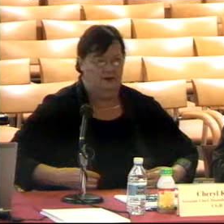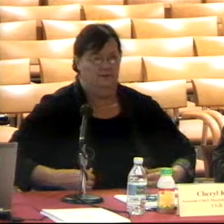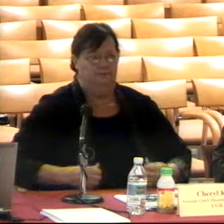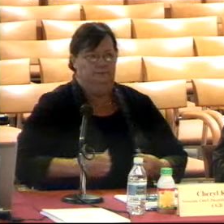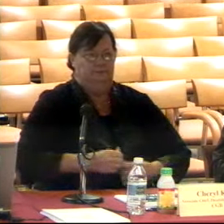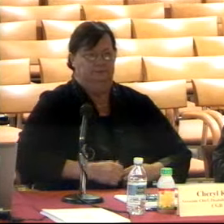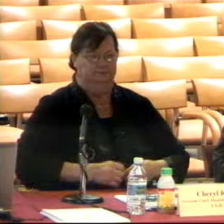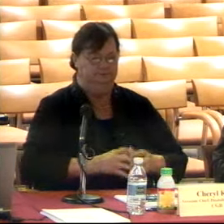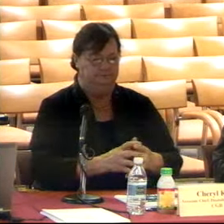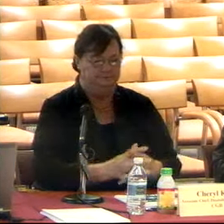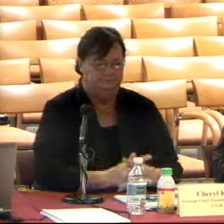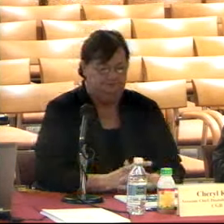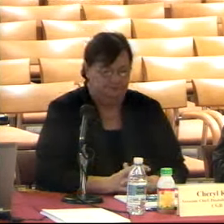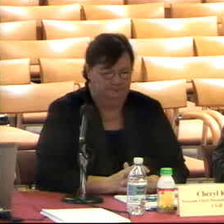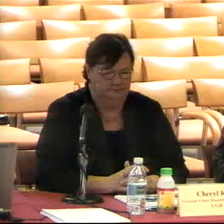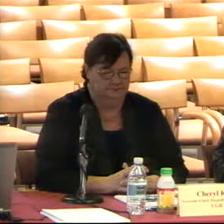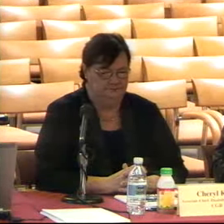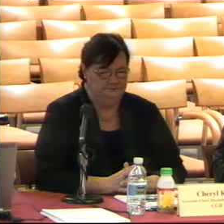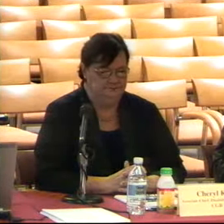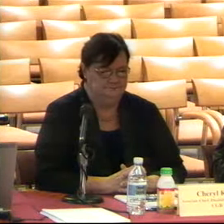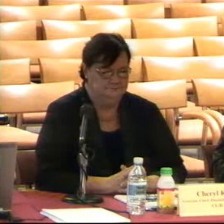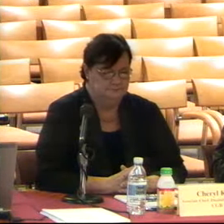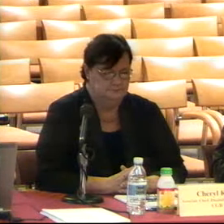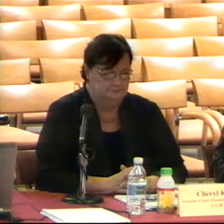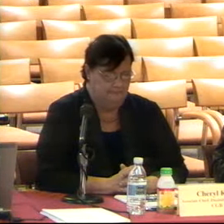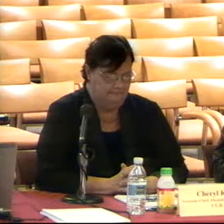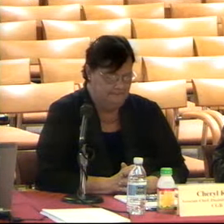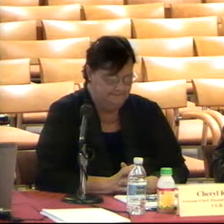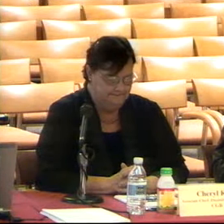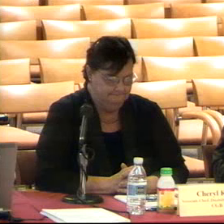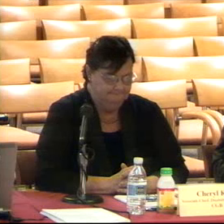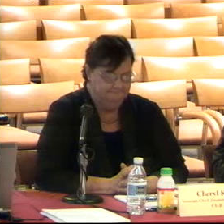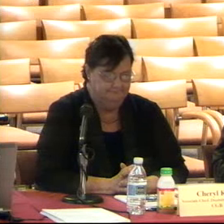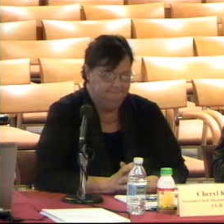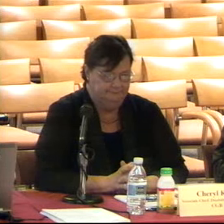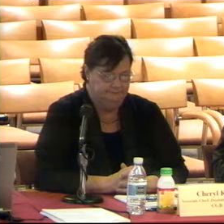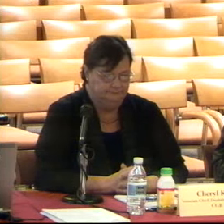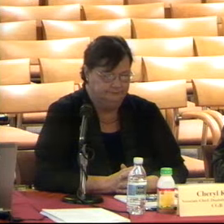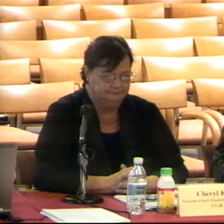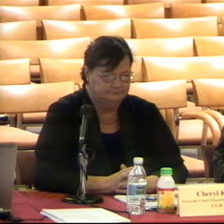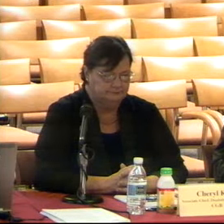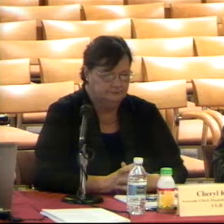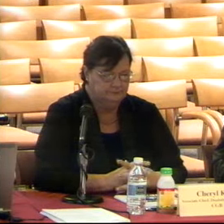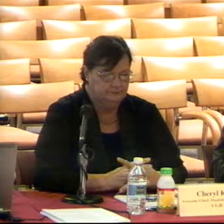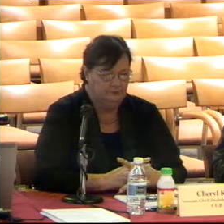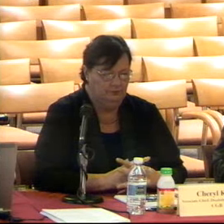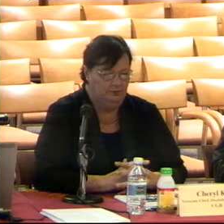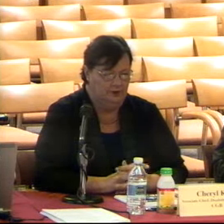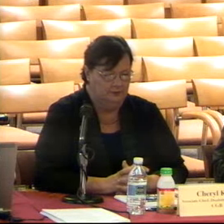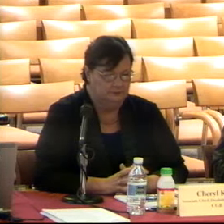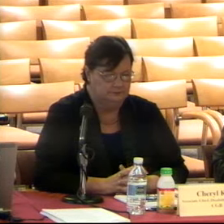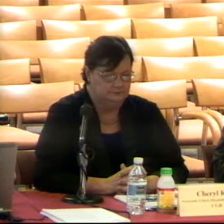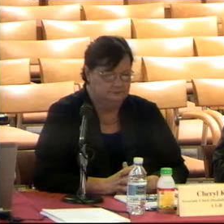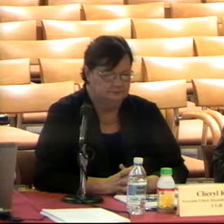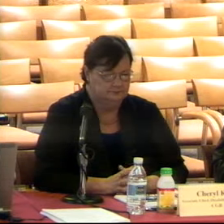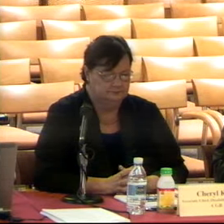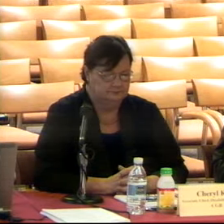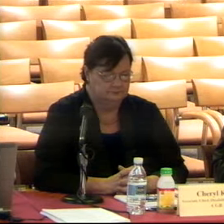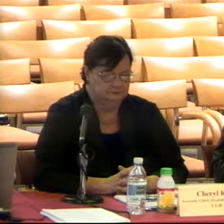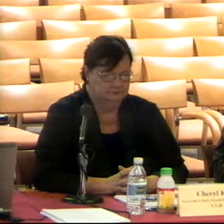The FCC are we going to let up to the FCC to decide which they prefer? Are they going to pick one, or I'm